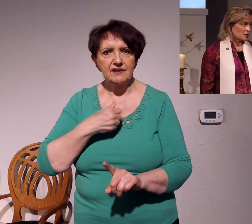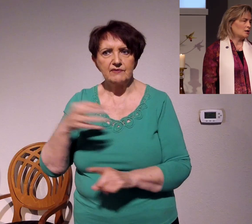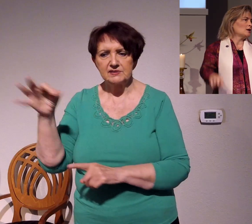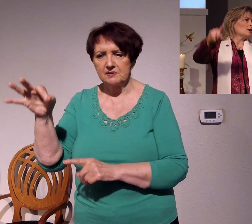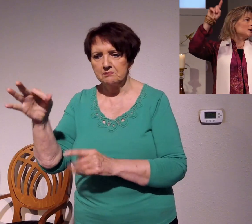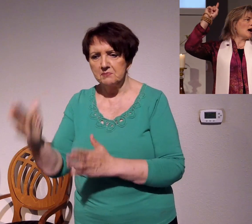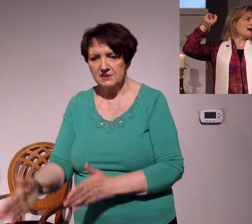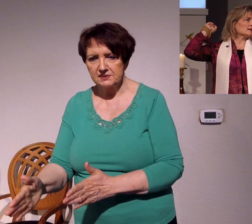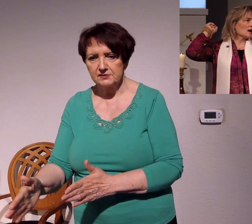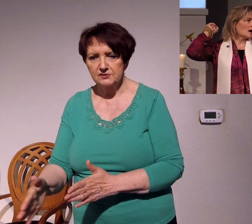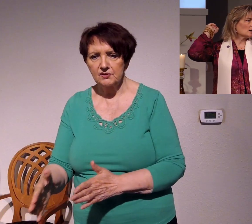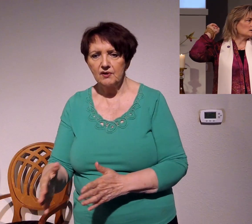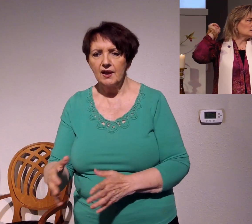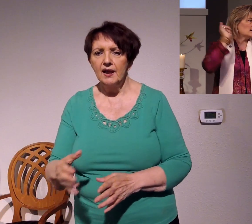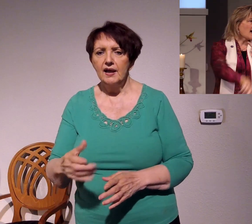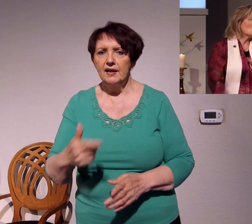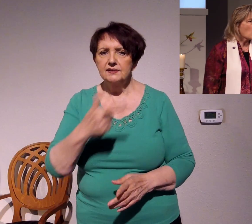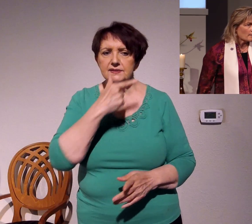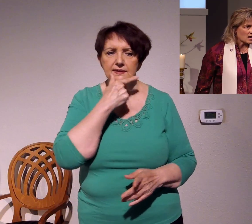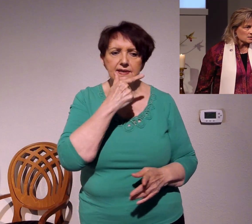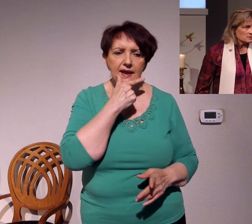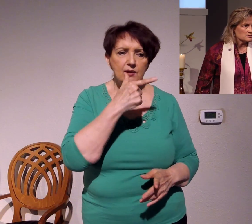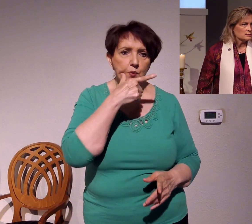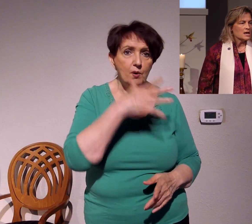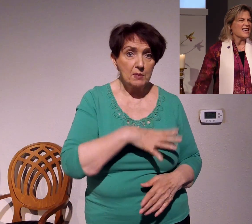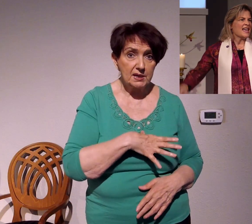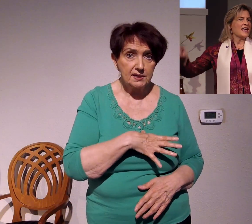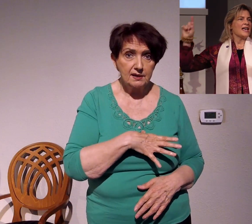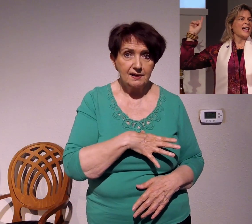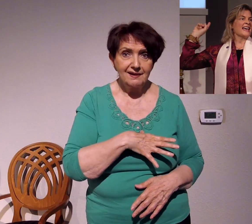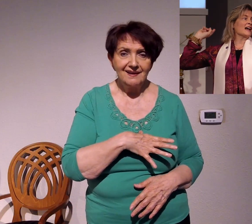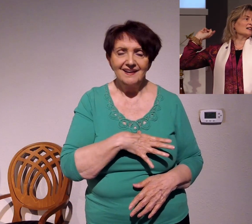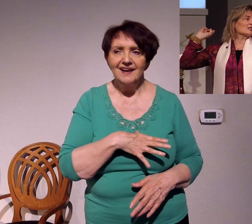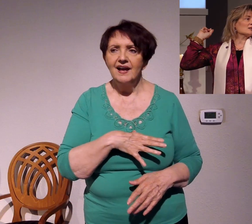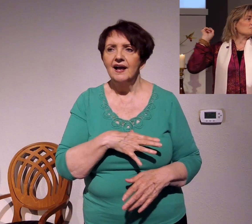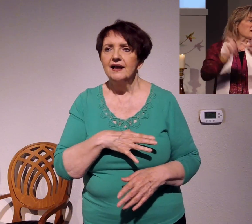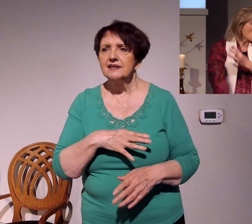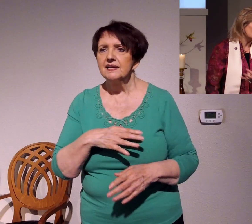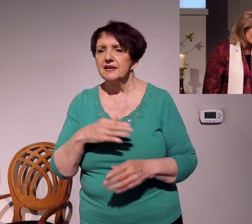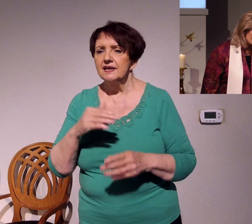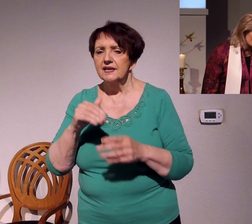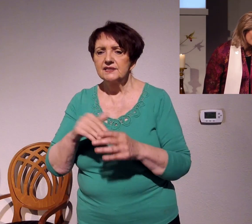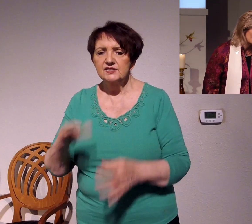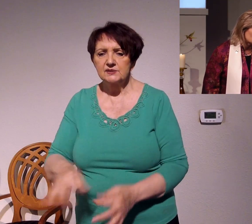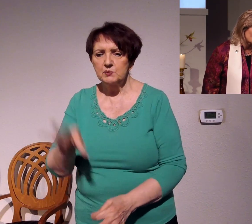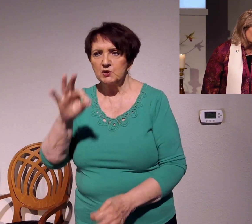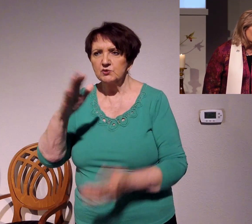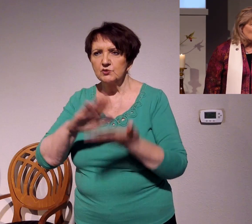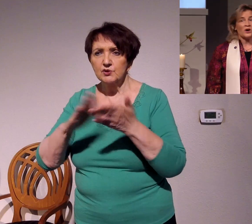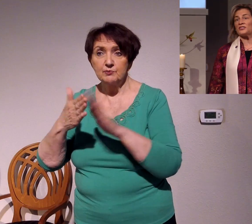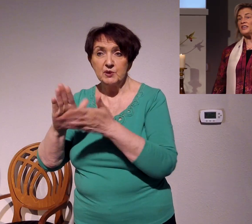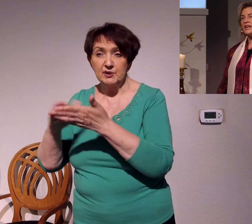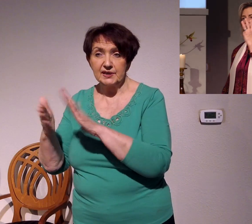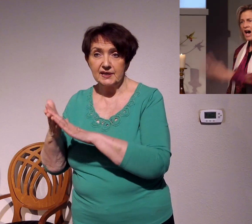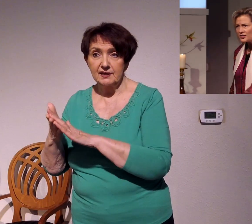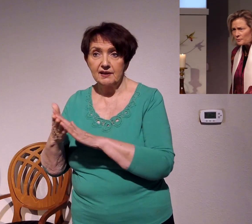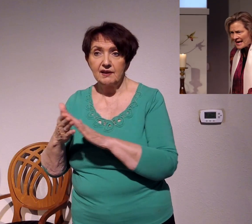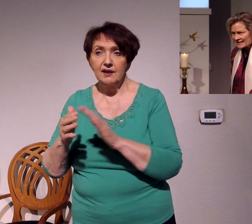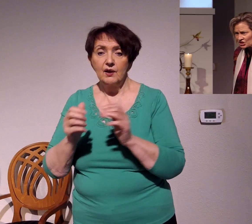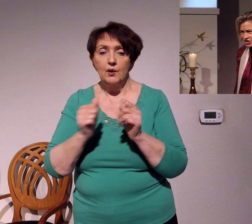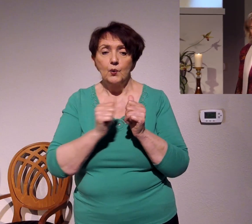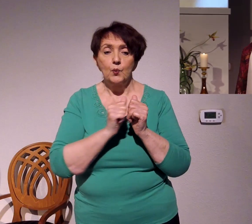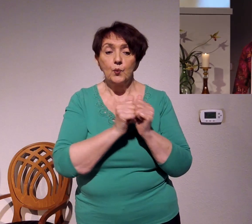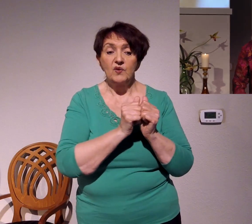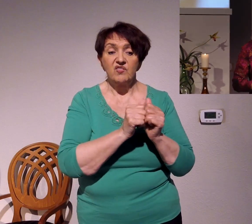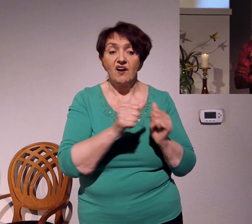minister, as a gay woman, in a spiritual community with the